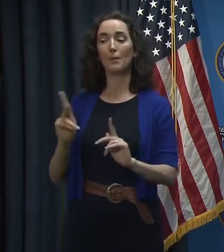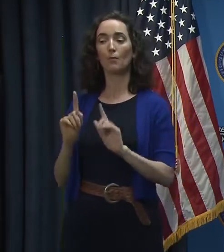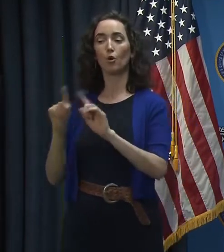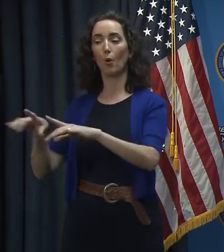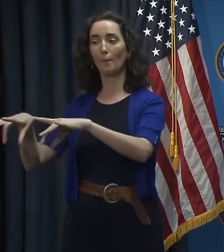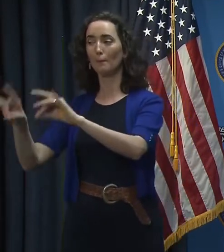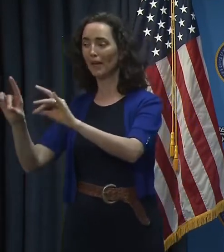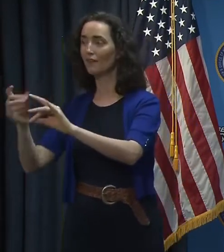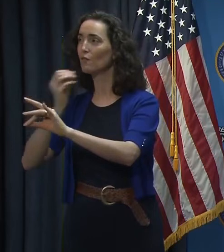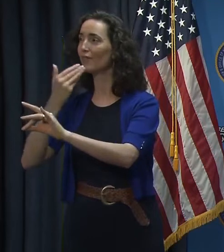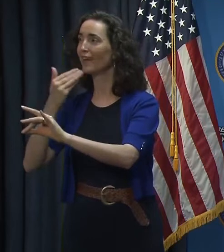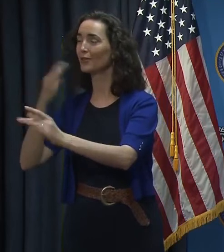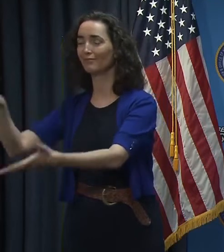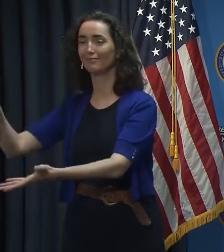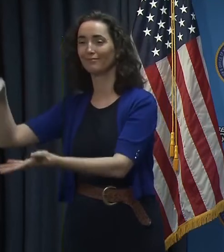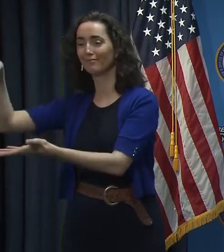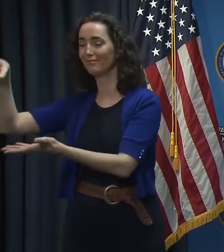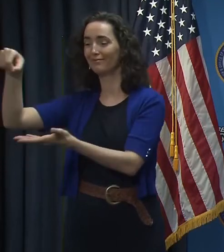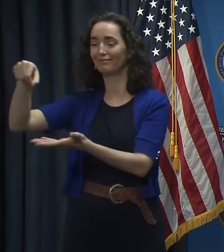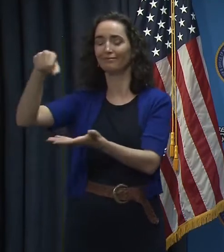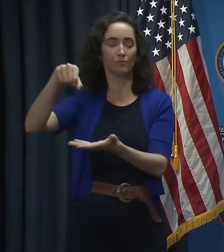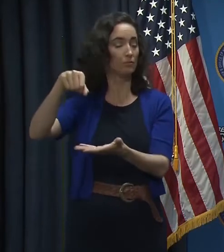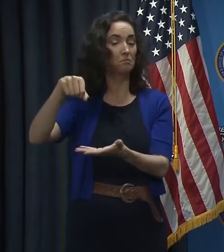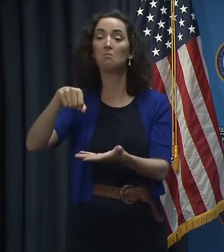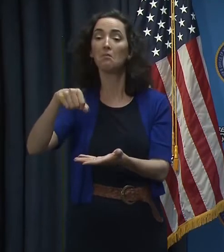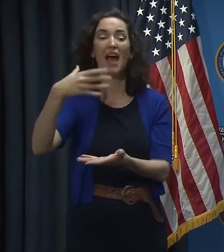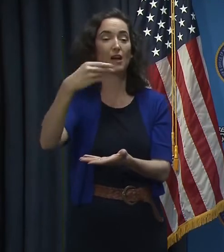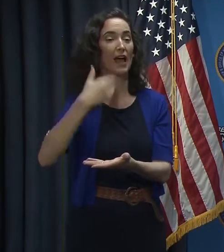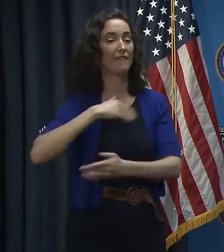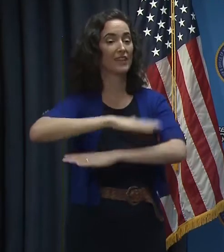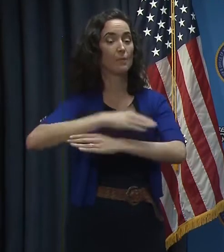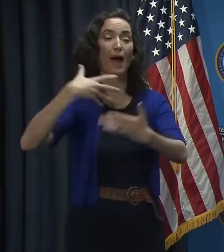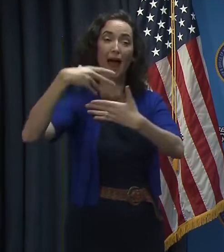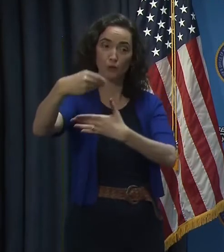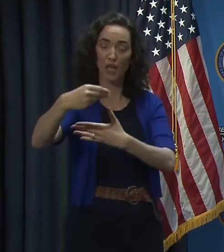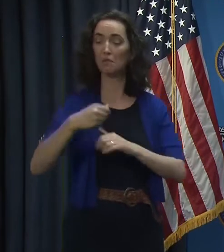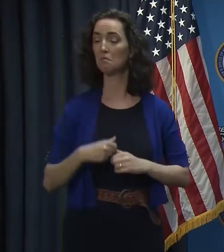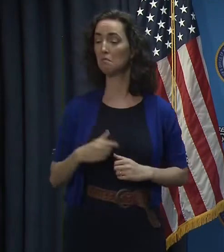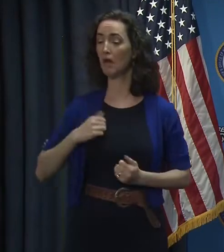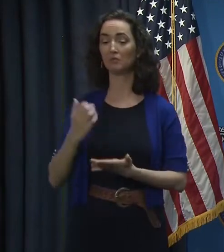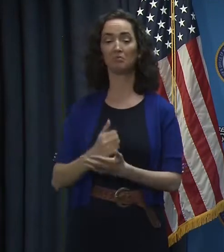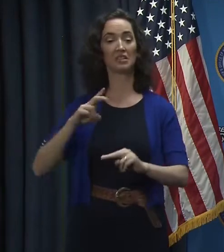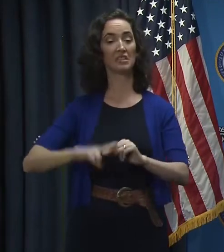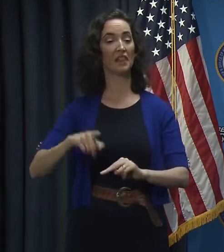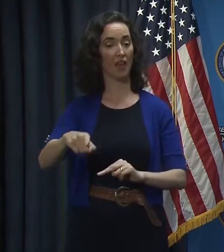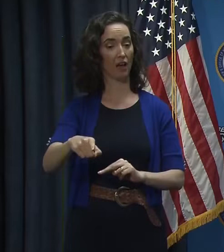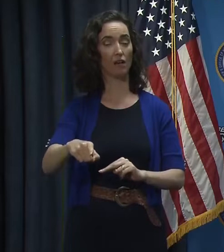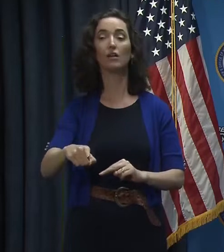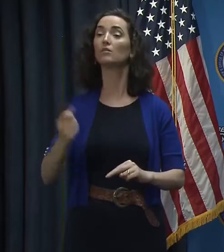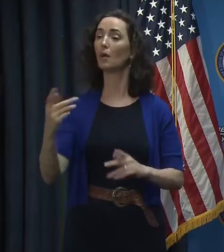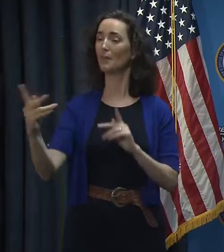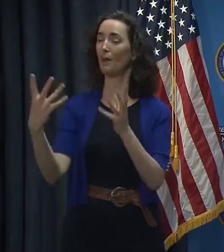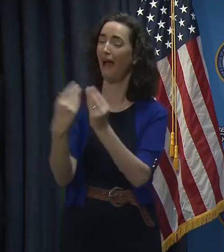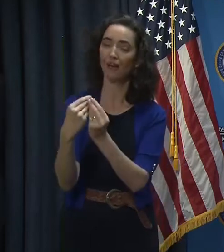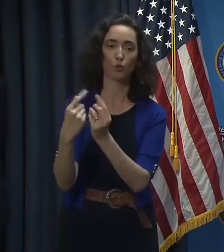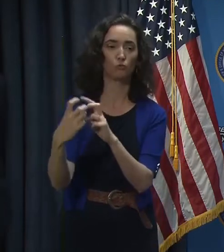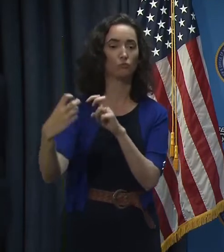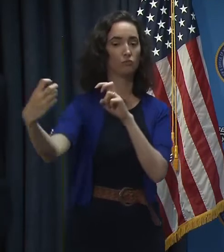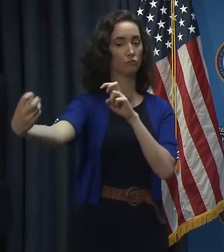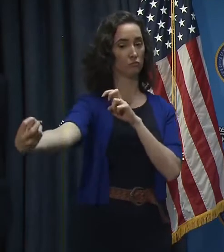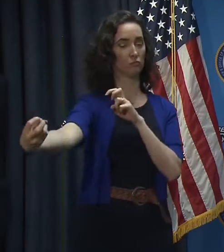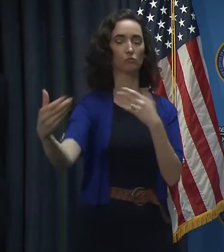if they want to, and there is a table outside, and they can sit at that table while social distancing, they can